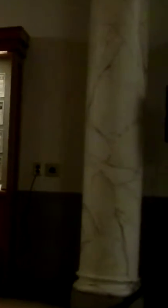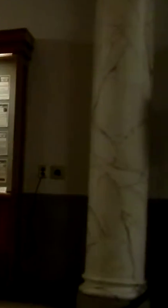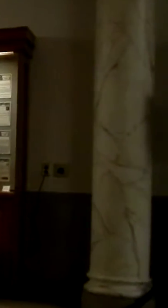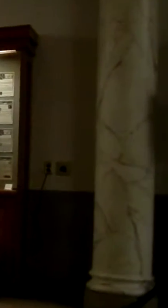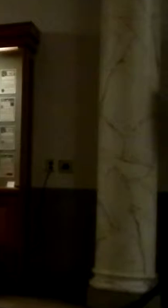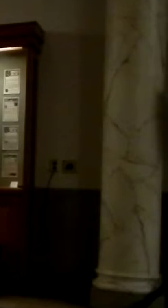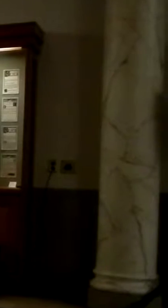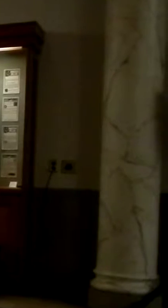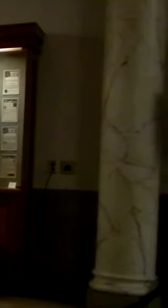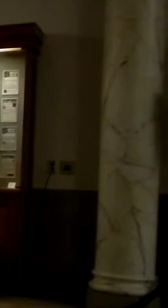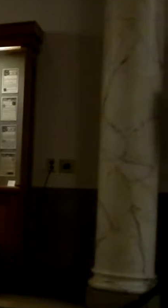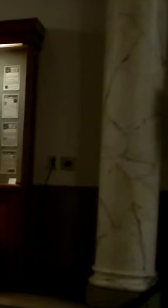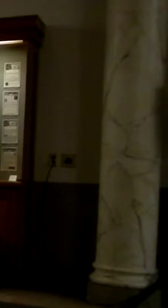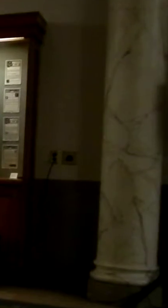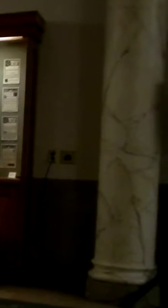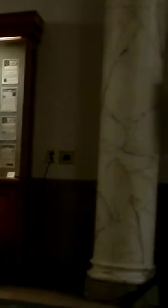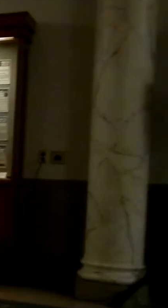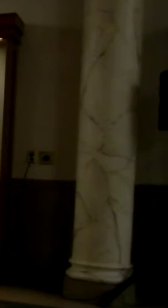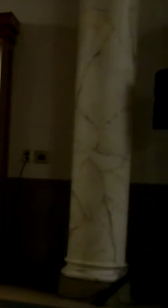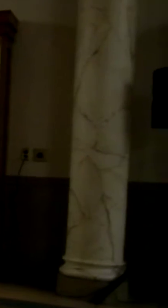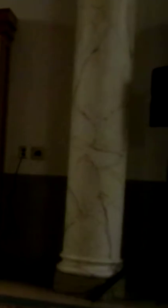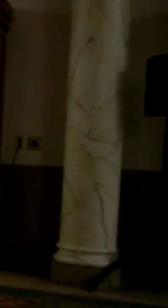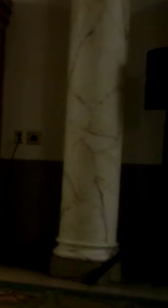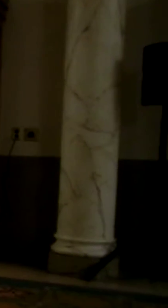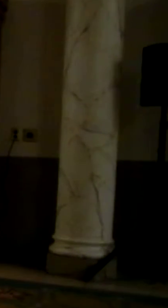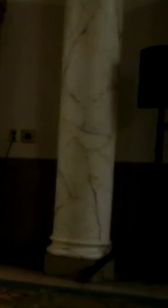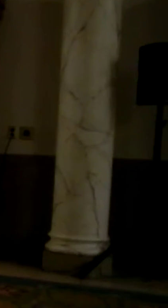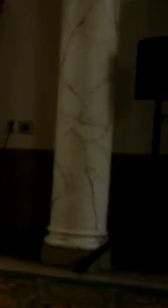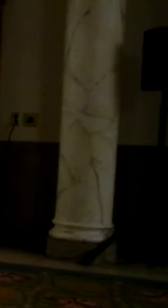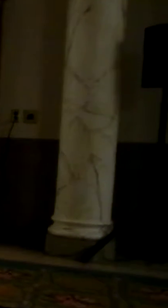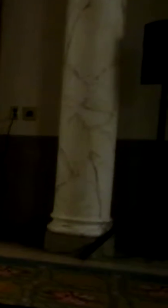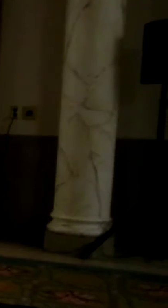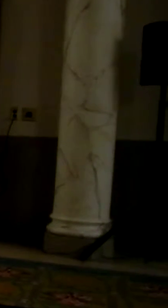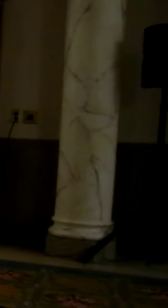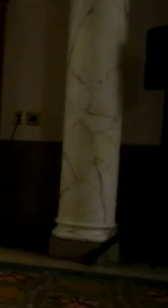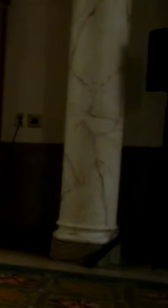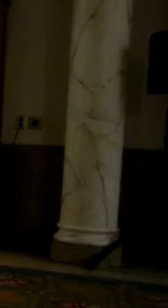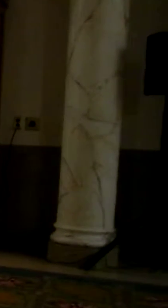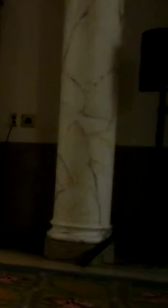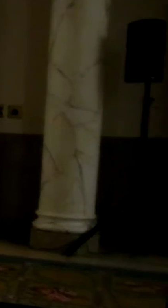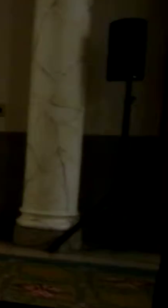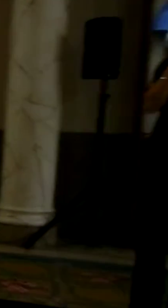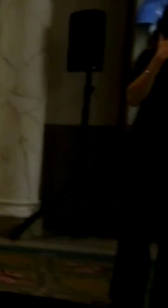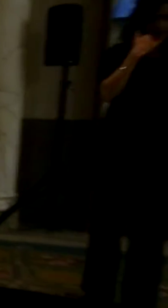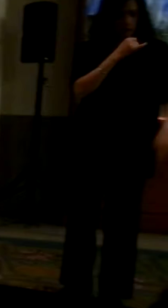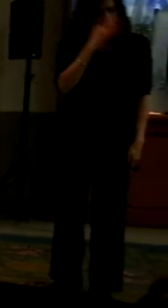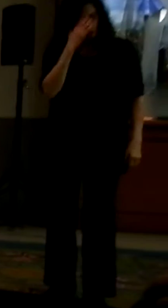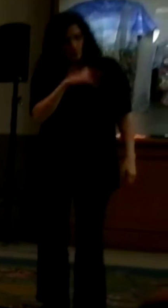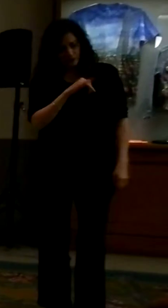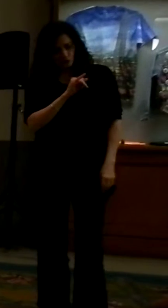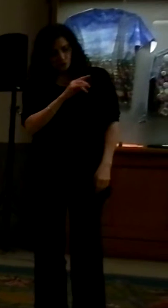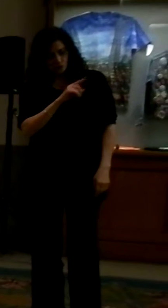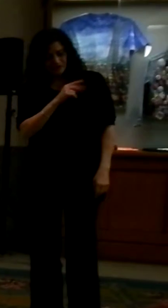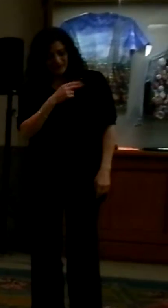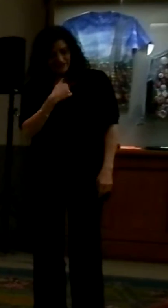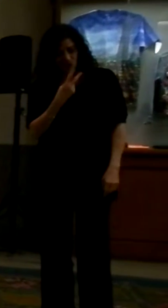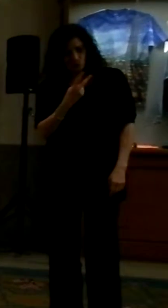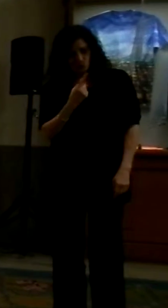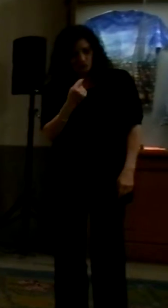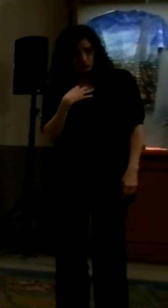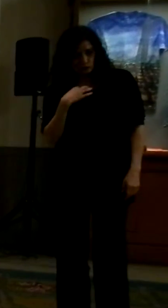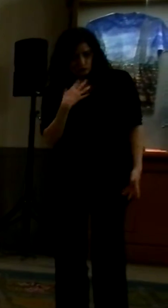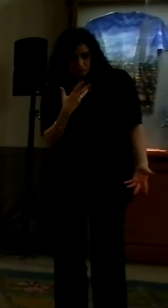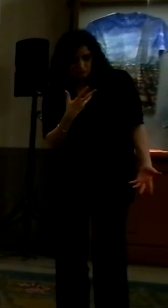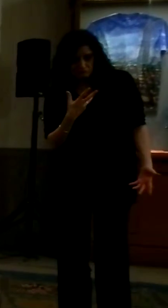it was when we did a call out for the archives in 2010. He called me up and said, look at Judith, you know, I have these two